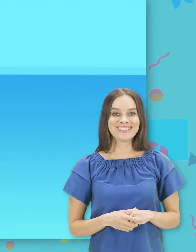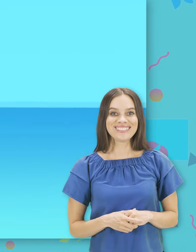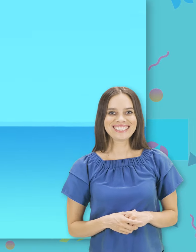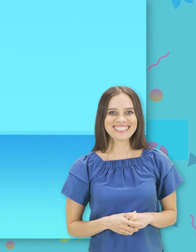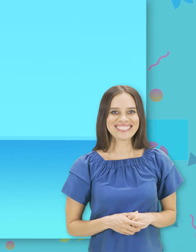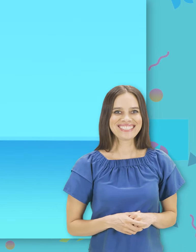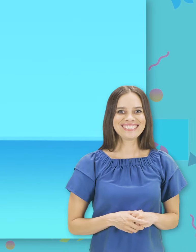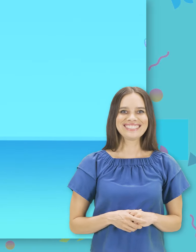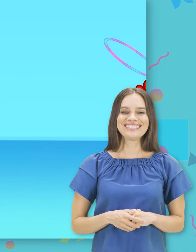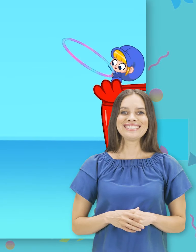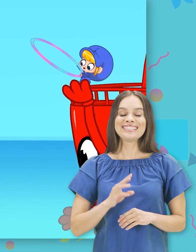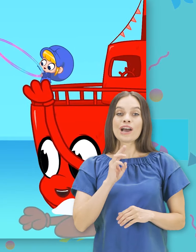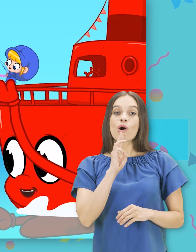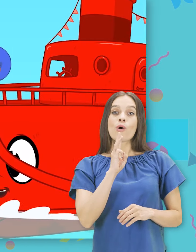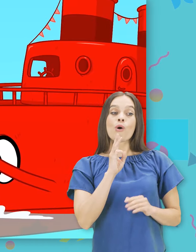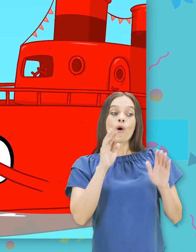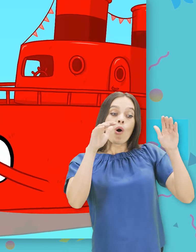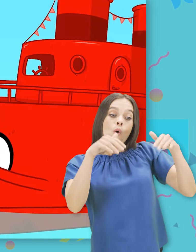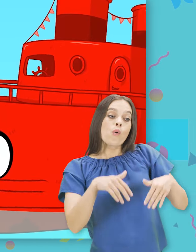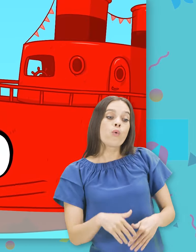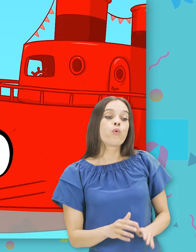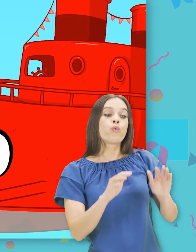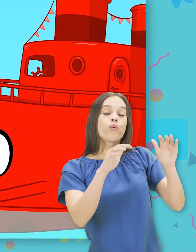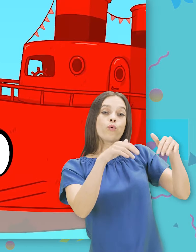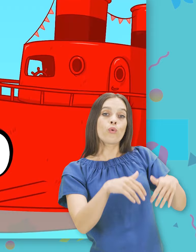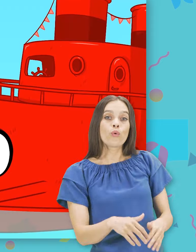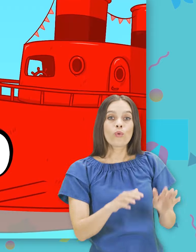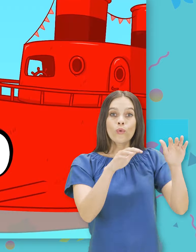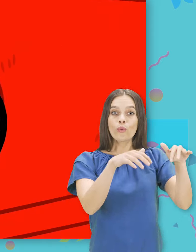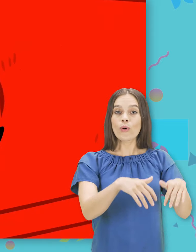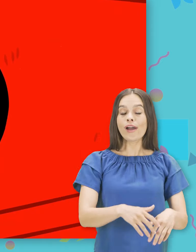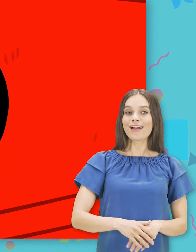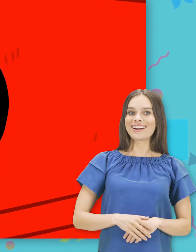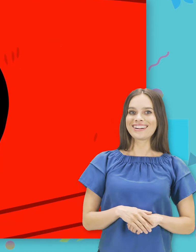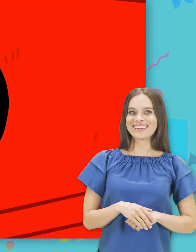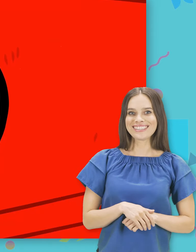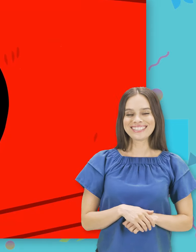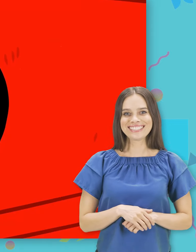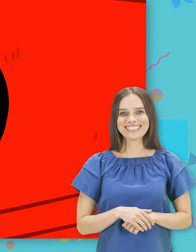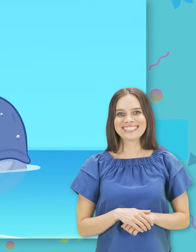Ocean.